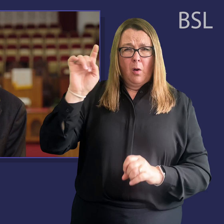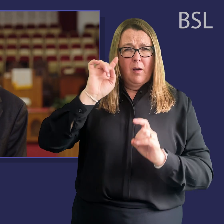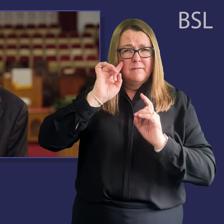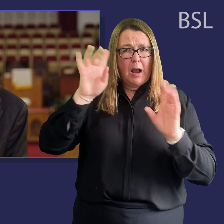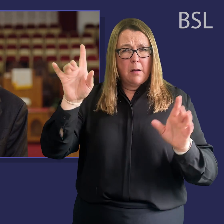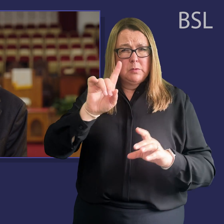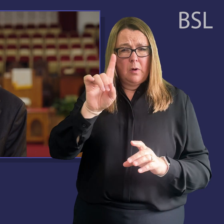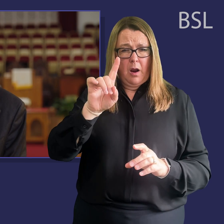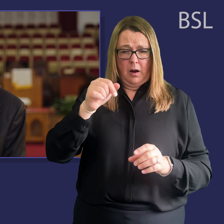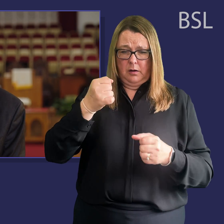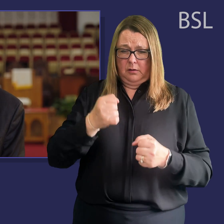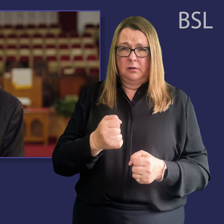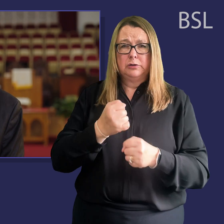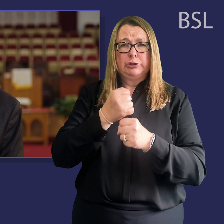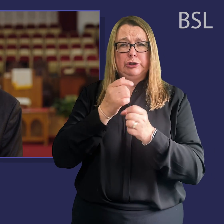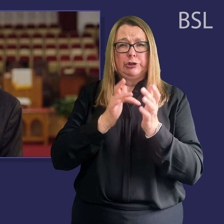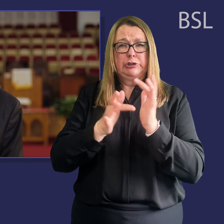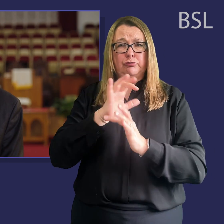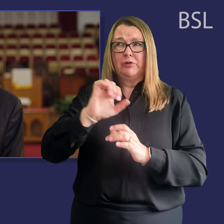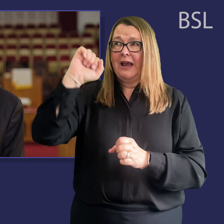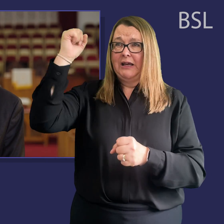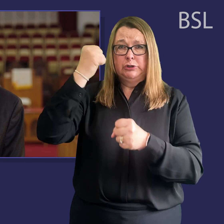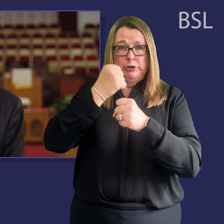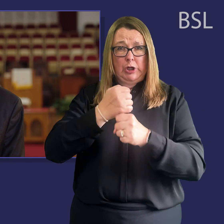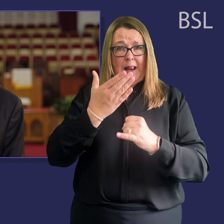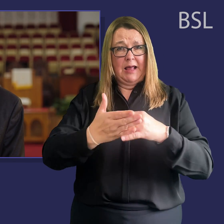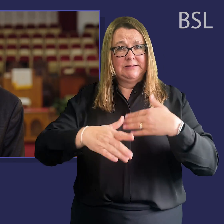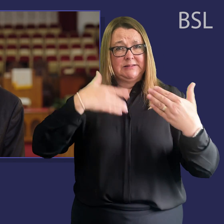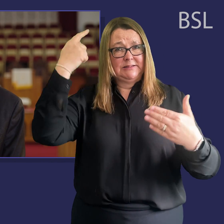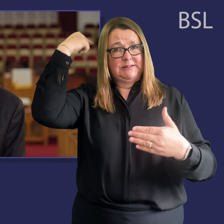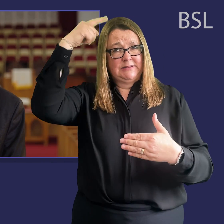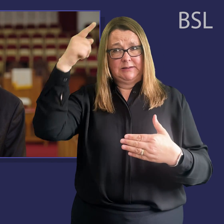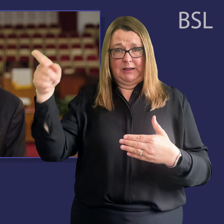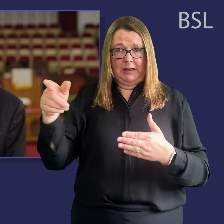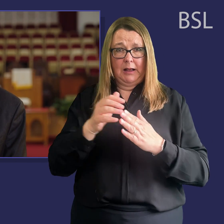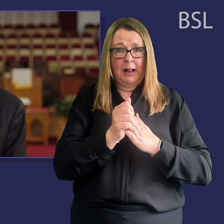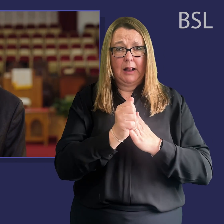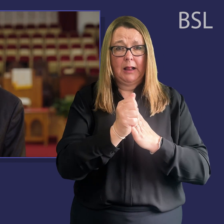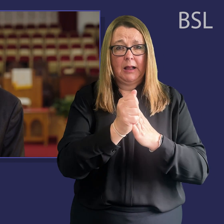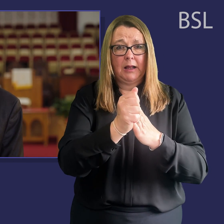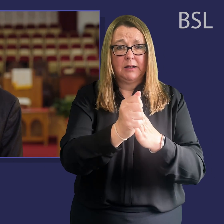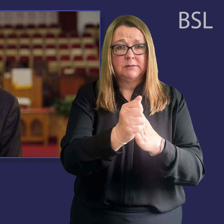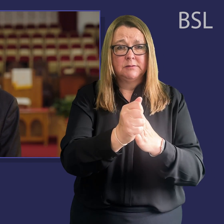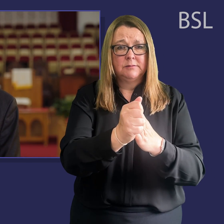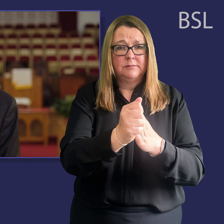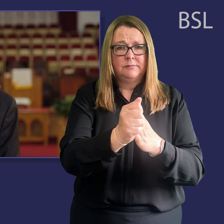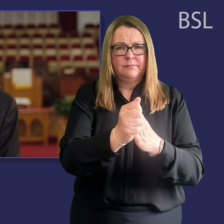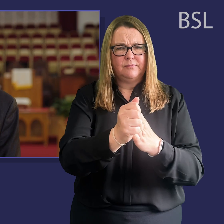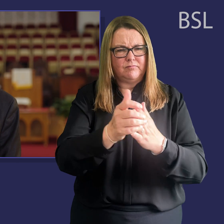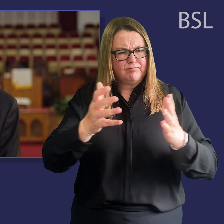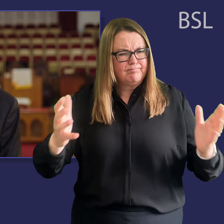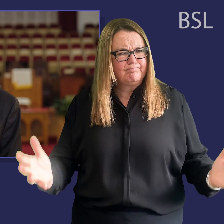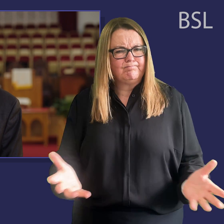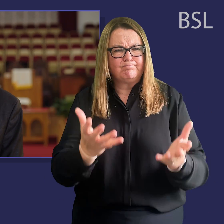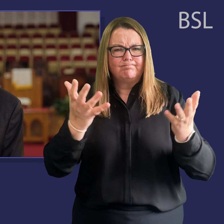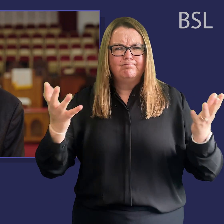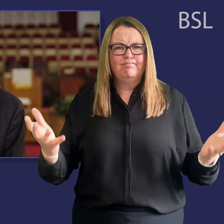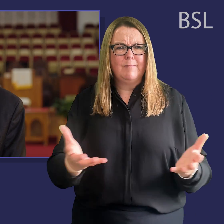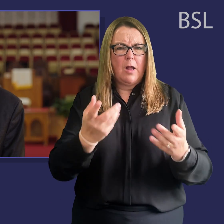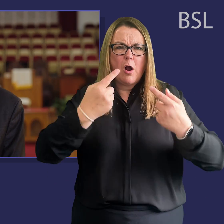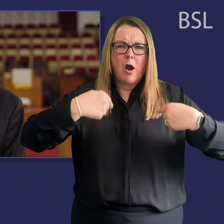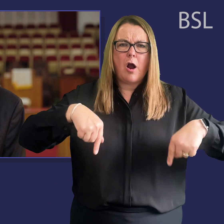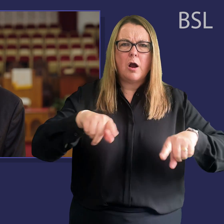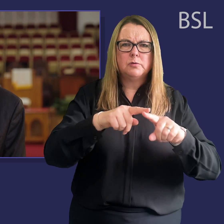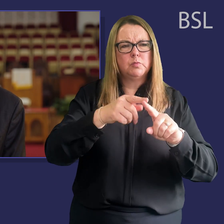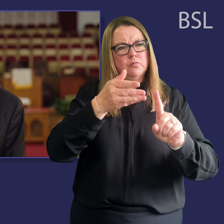Church of Jesus Christ of Latter-day Saints to higher pursuits of racial